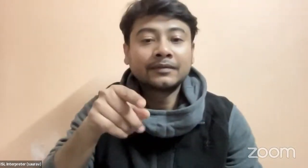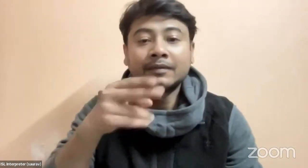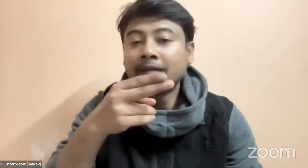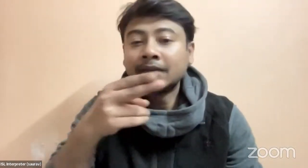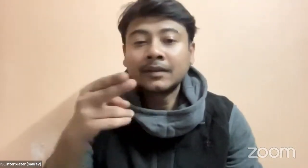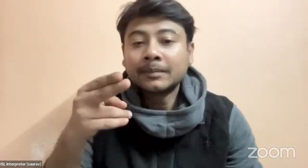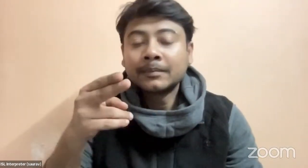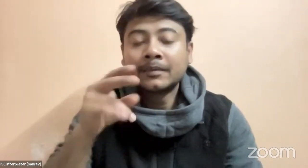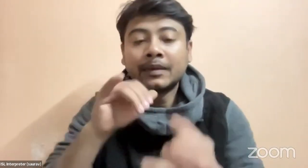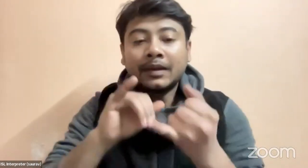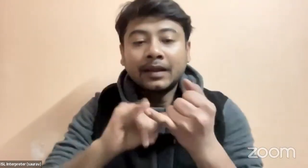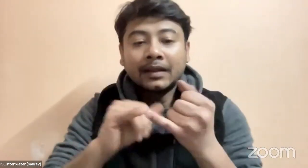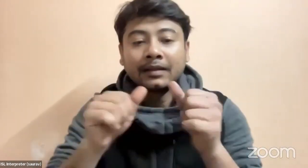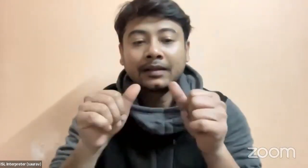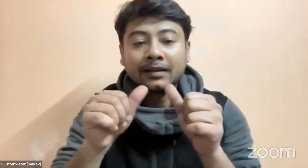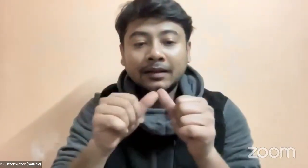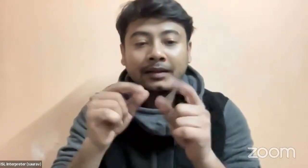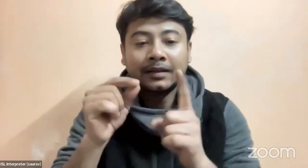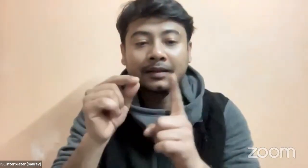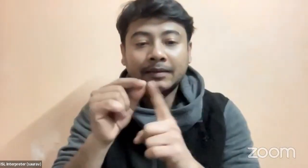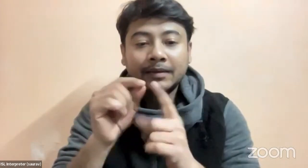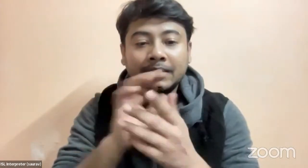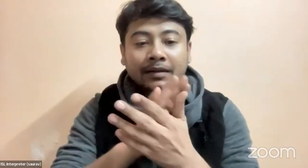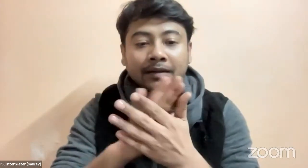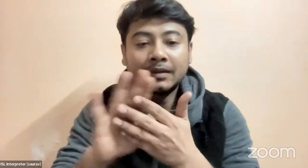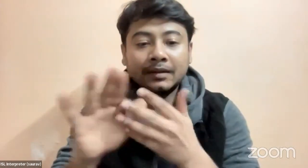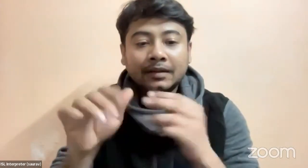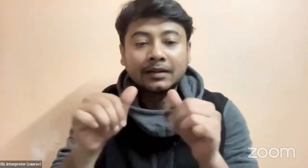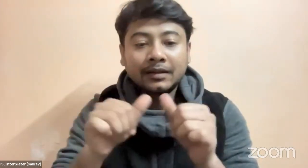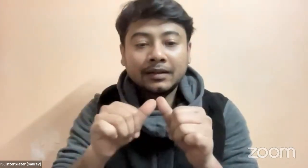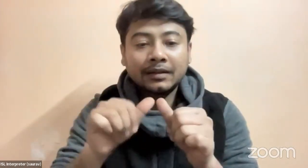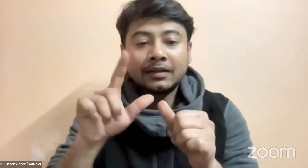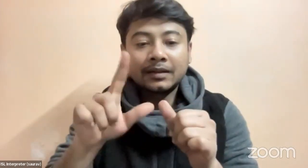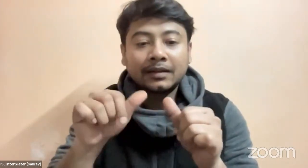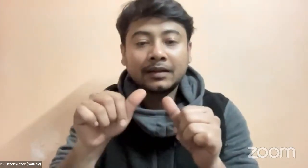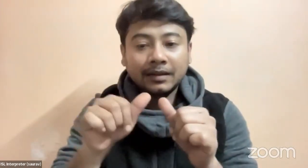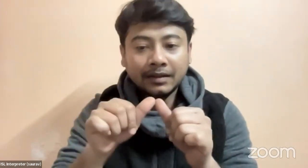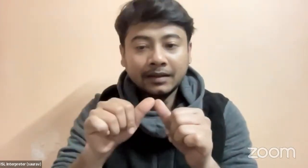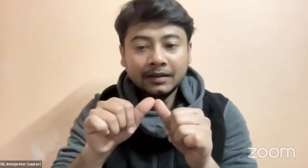Lokeshwari Mataji, please write in the chat box. Saphala Ekadashi.